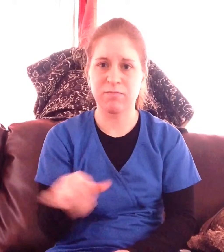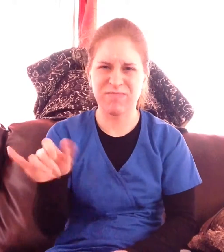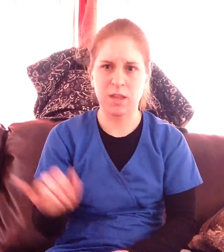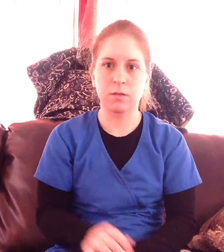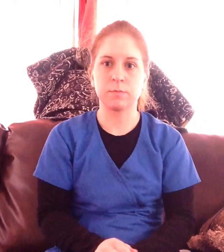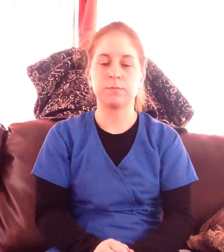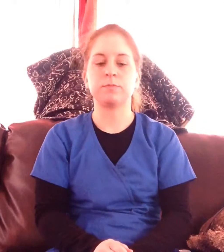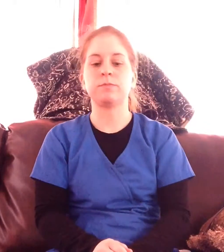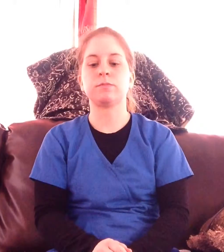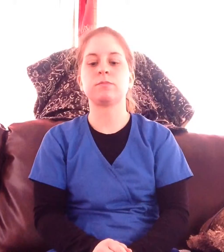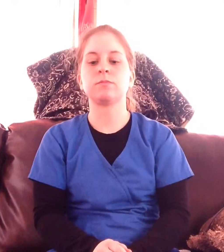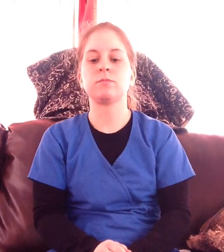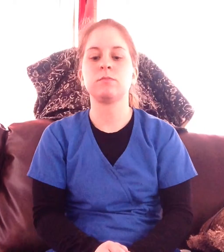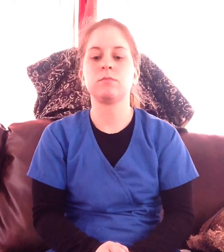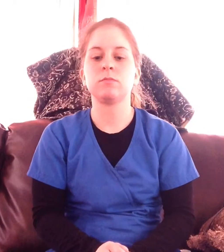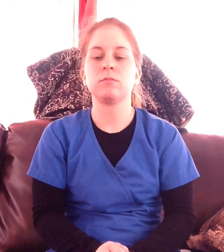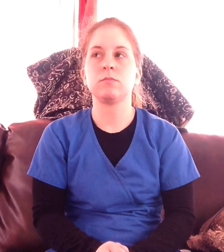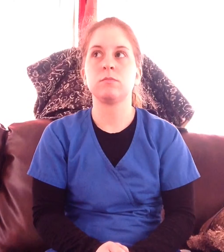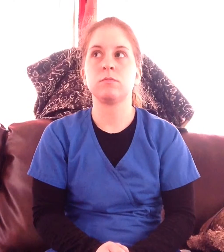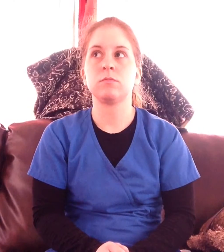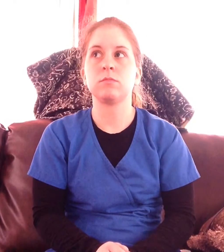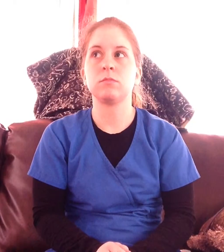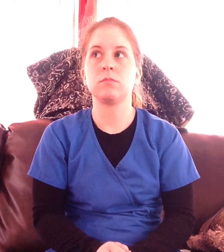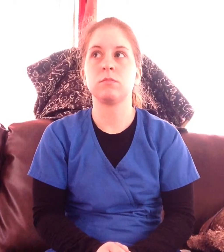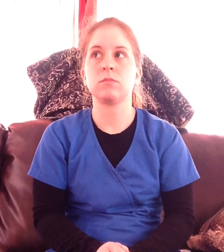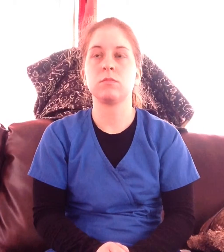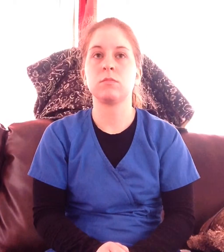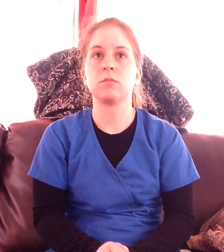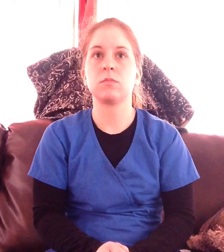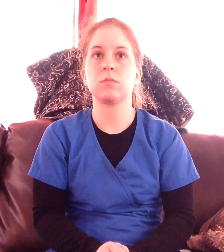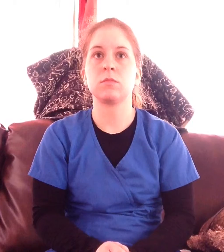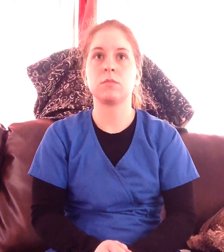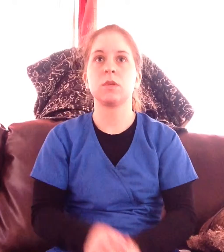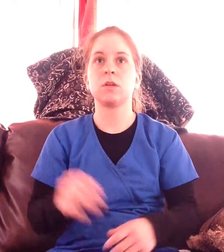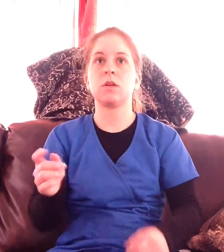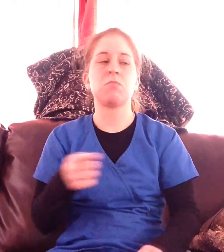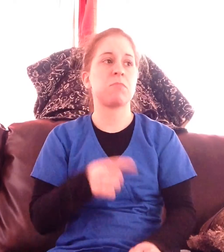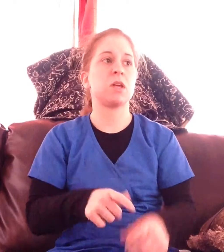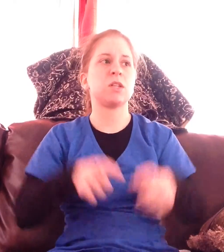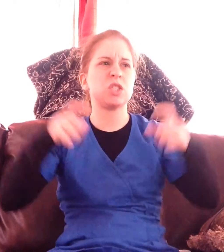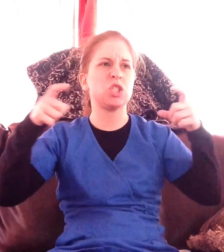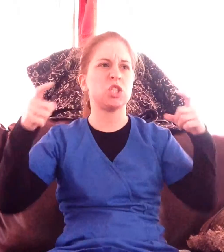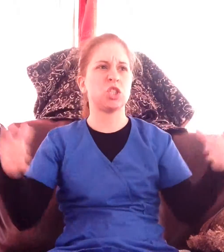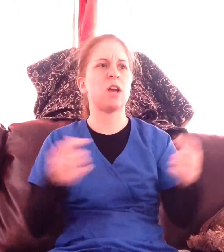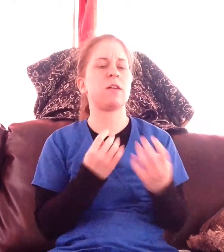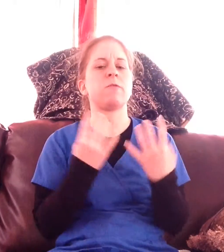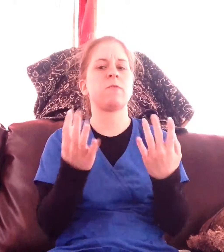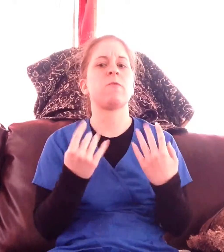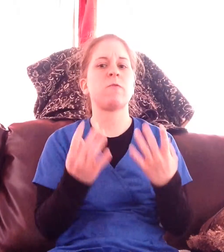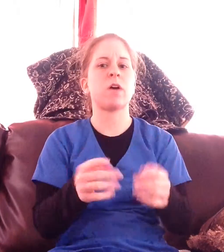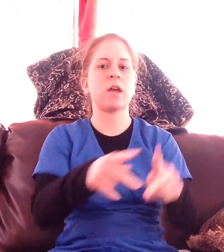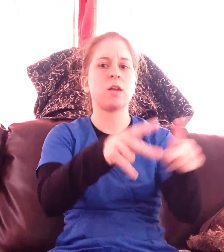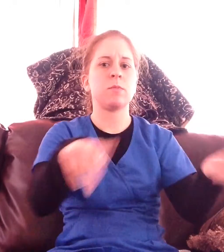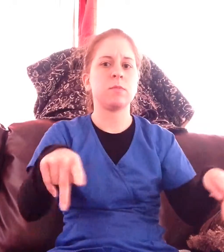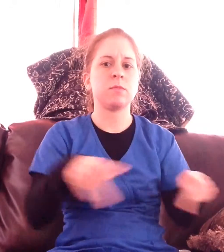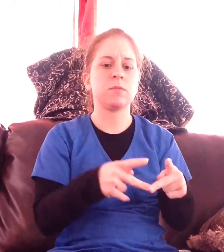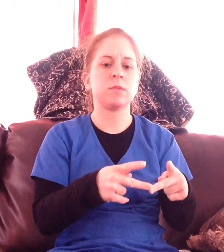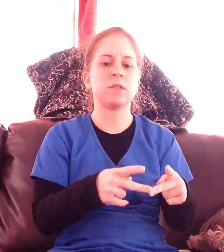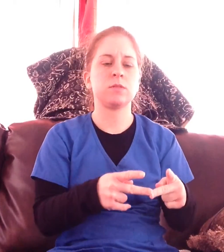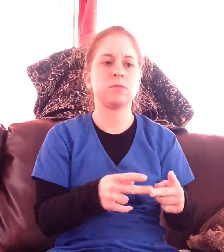Because you will see a big fireplace, red brick, with a big oak beam across. Now on